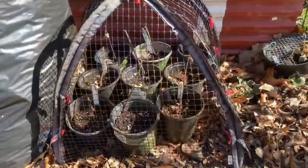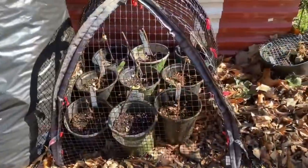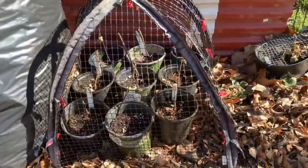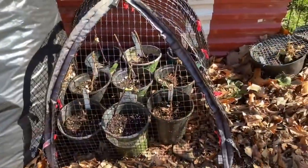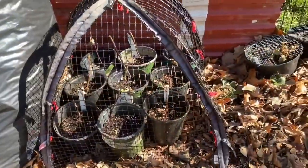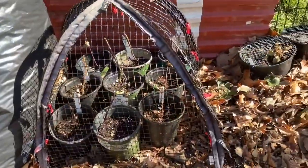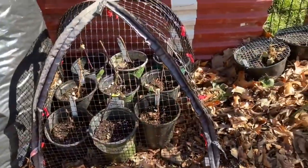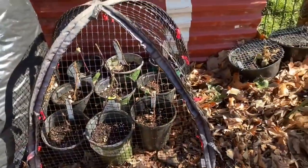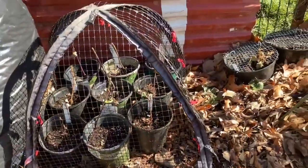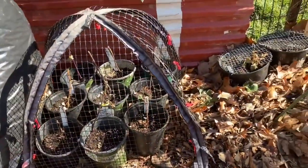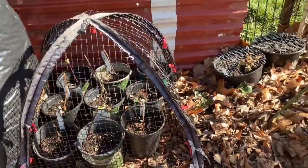spring.